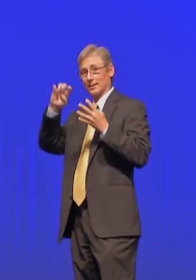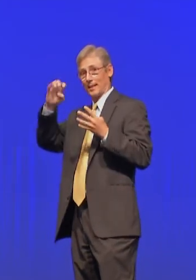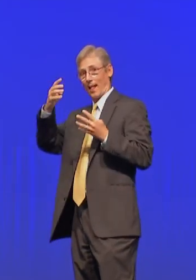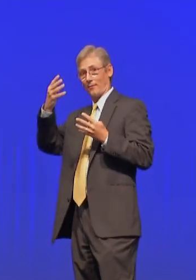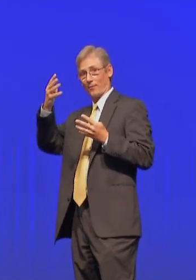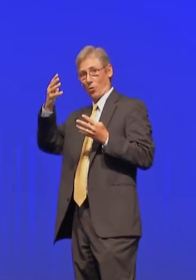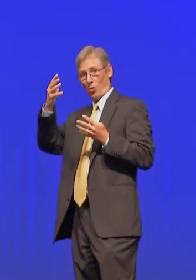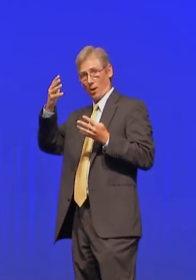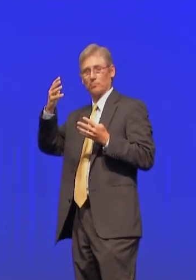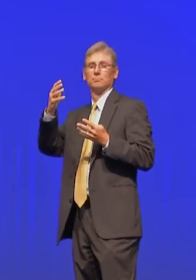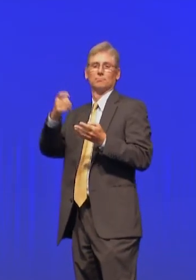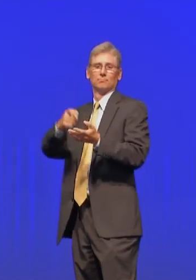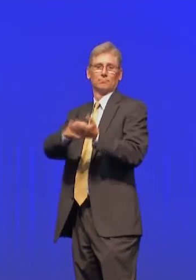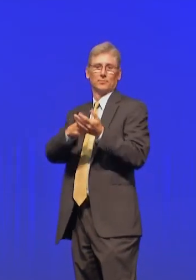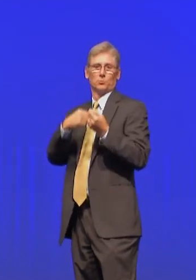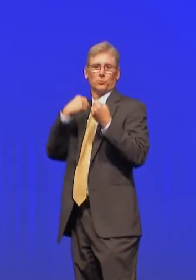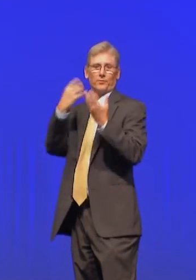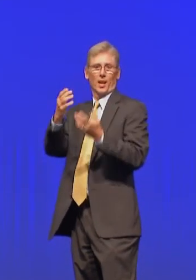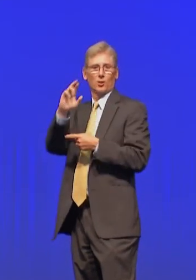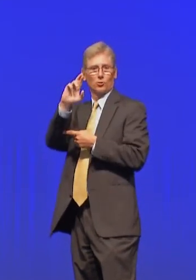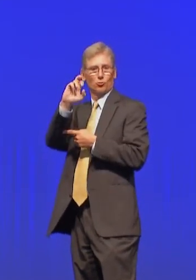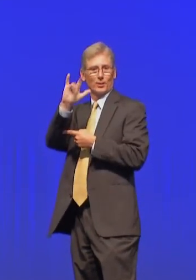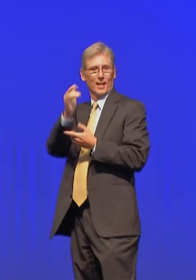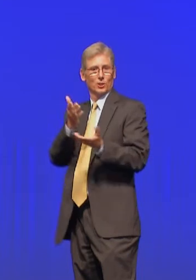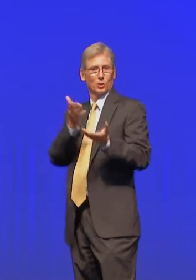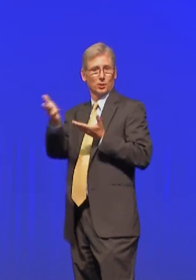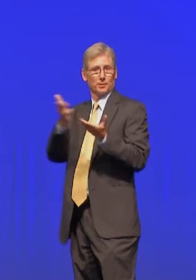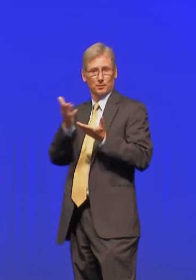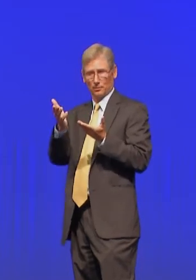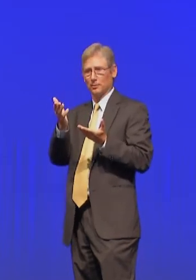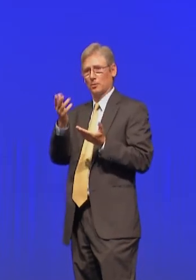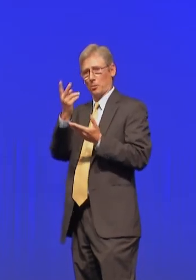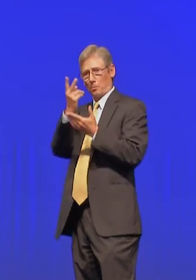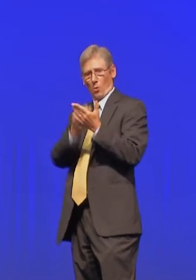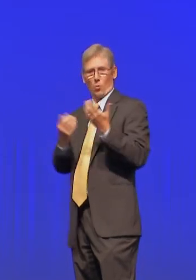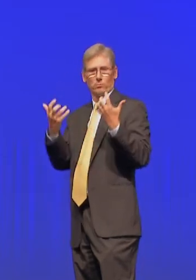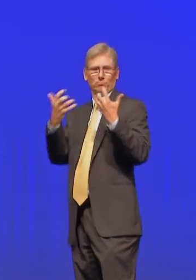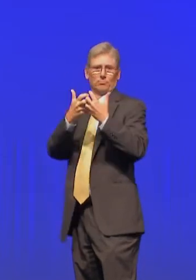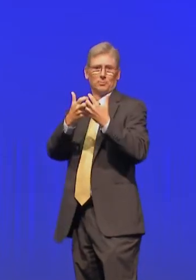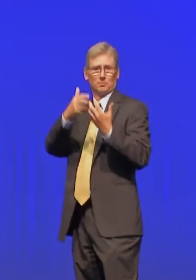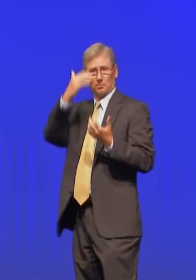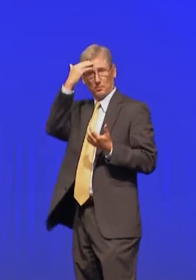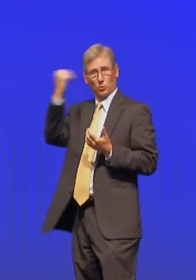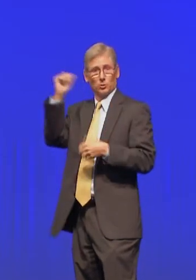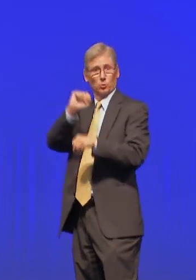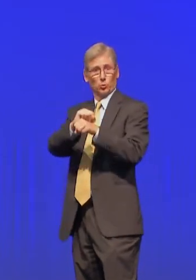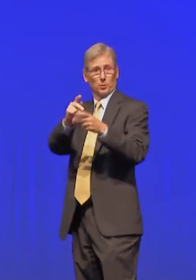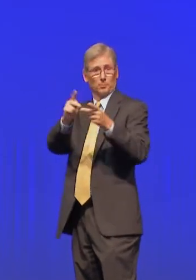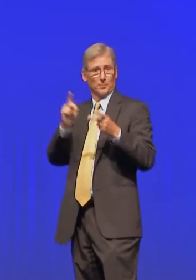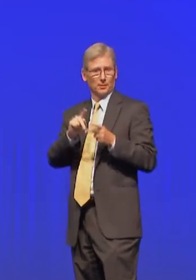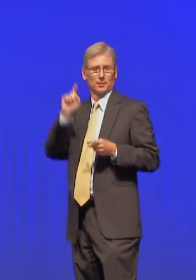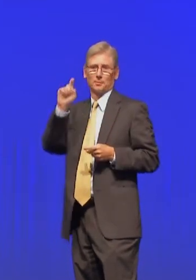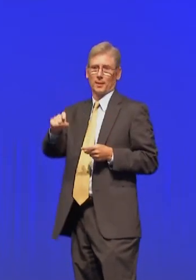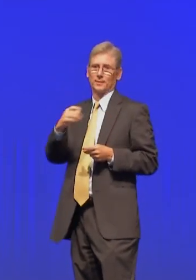people with disabilities, and Title IV of the ADA provided for the creation of the relay service. Both of those